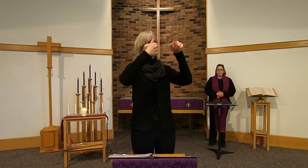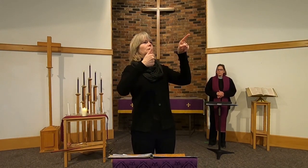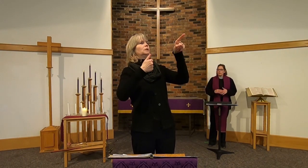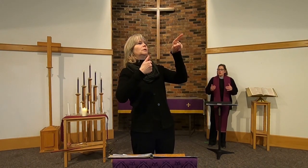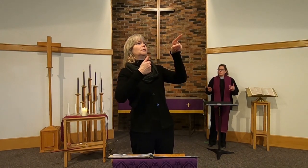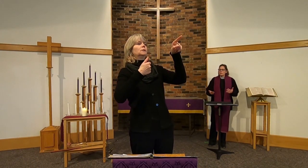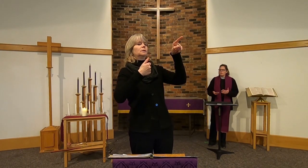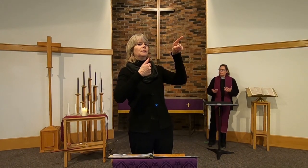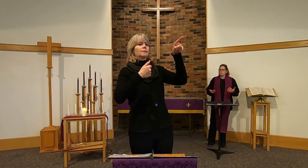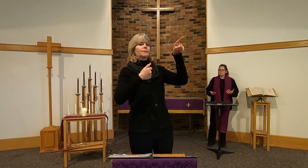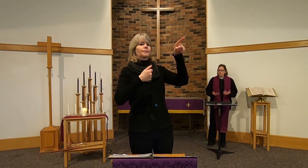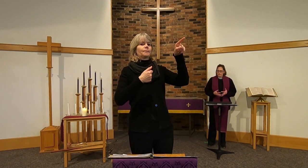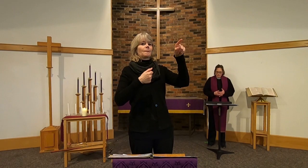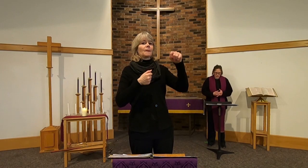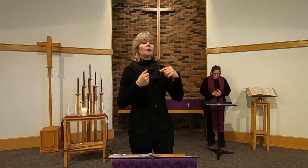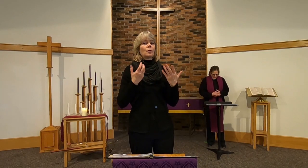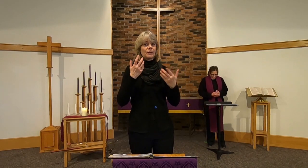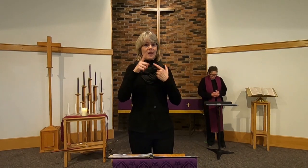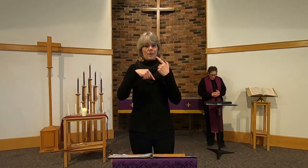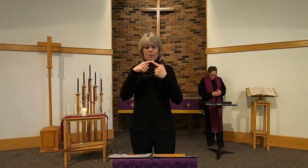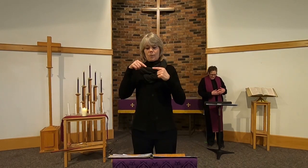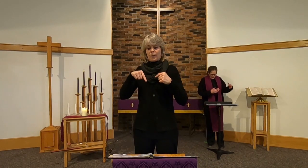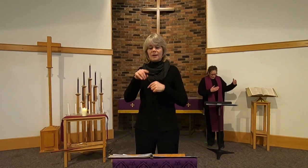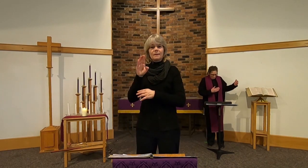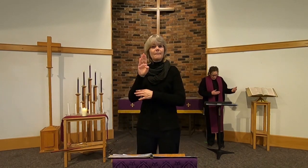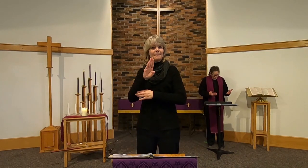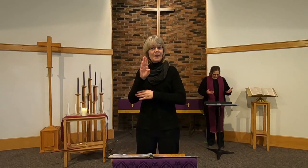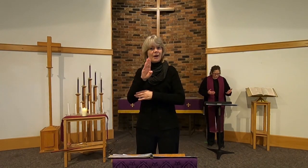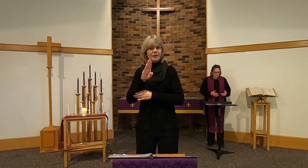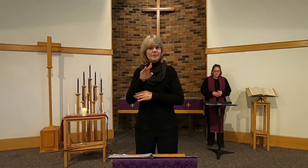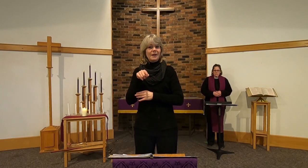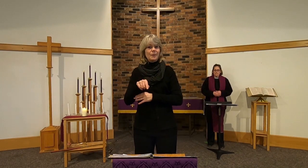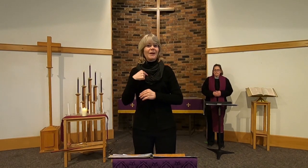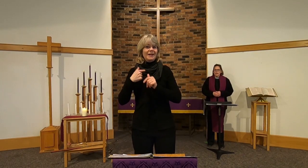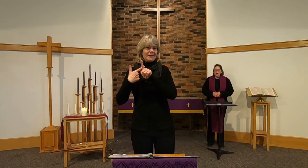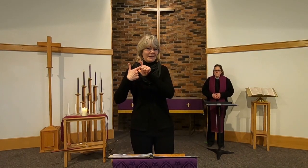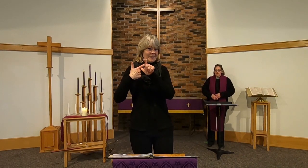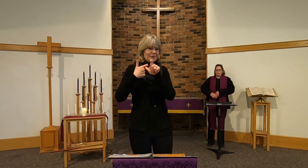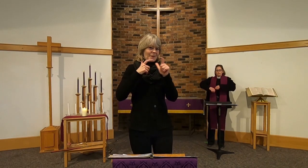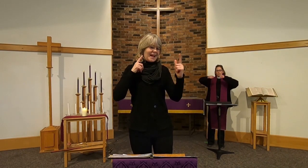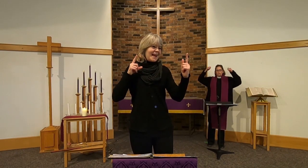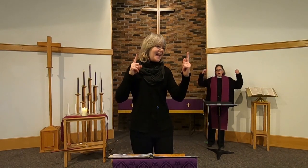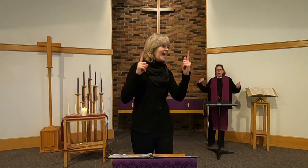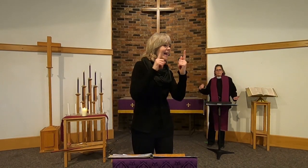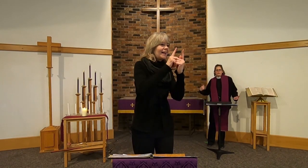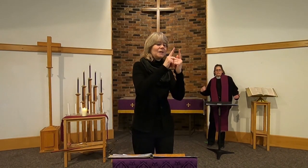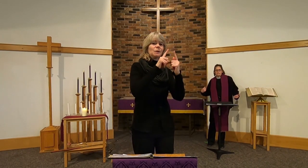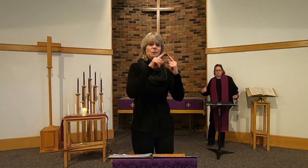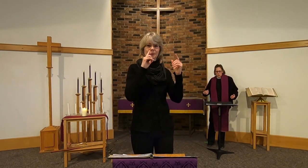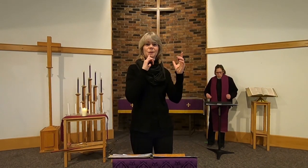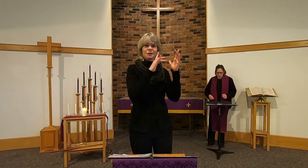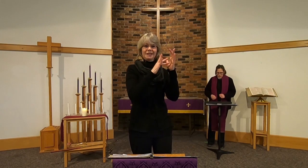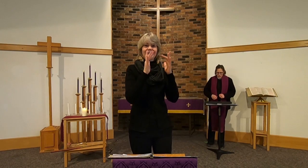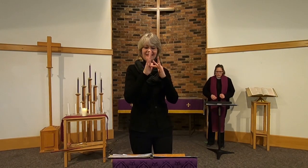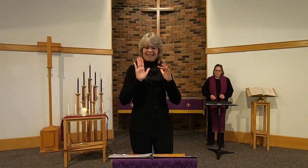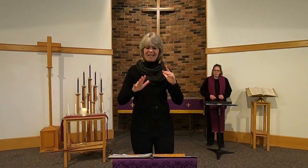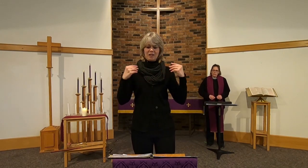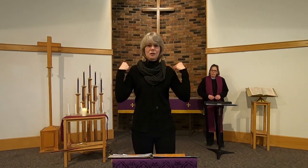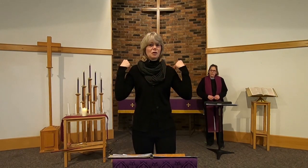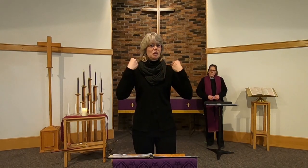Now, I don't know if you recall, but when Bartimaeus was running to Jesus, he threw off his